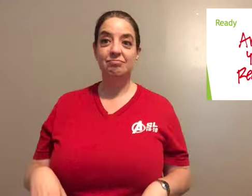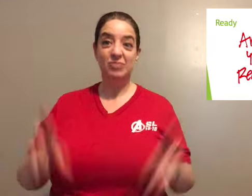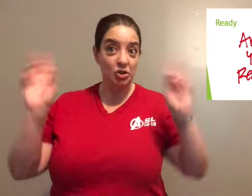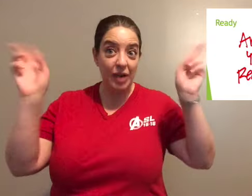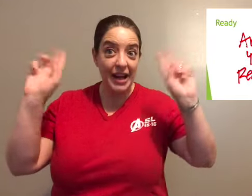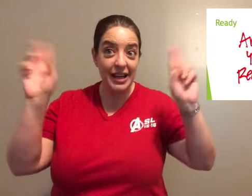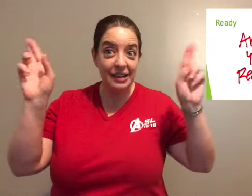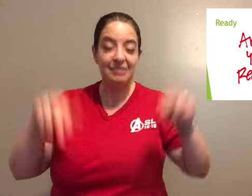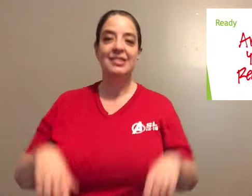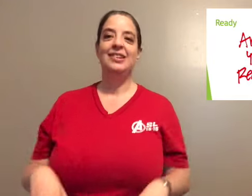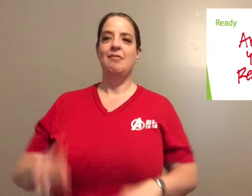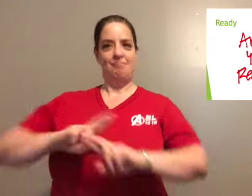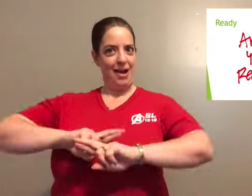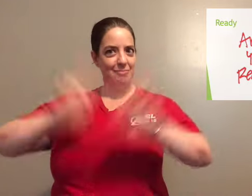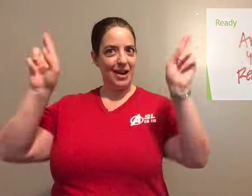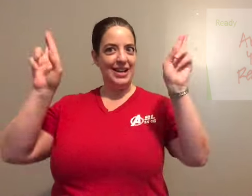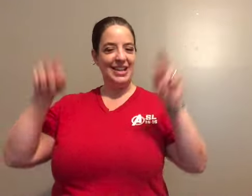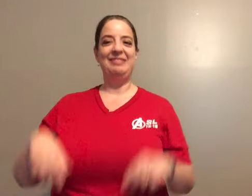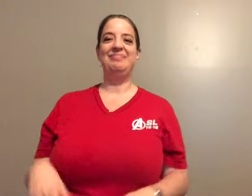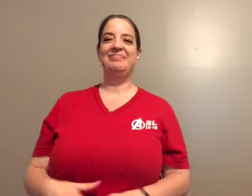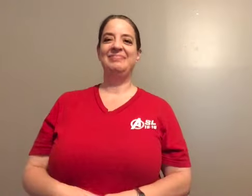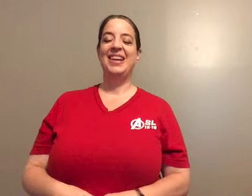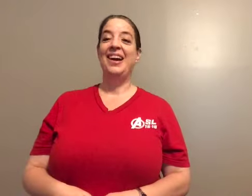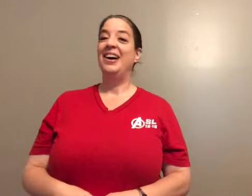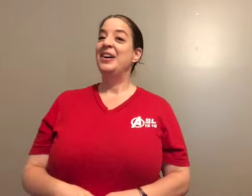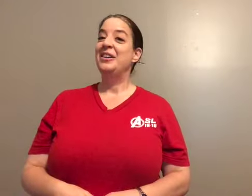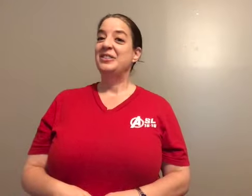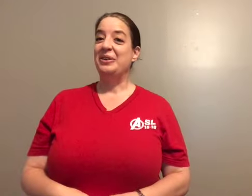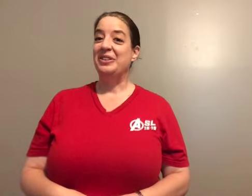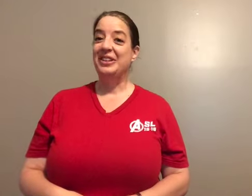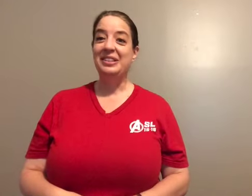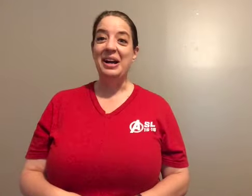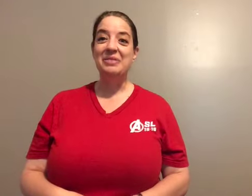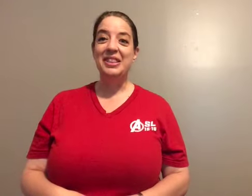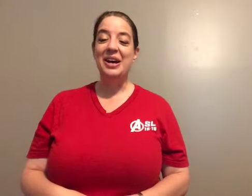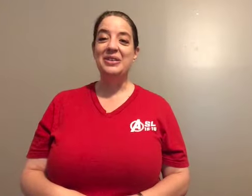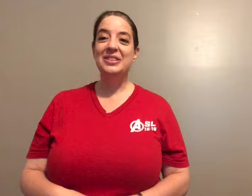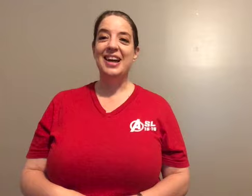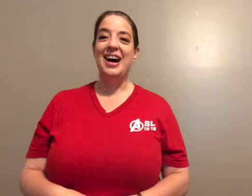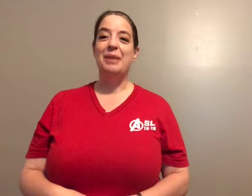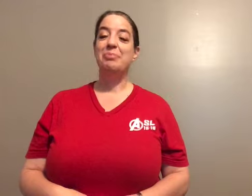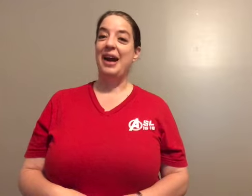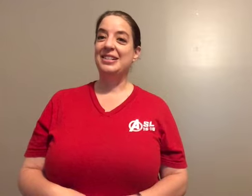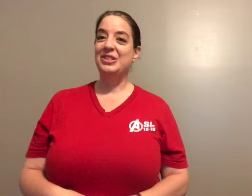You ready? I'm ready. So good luck with those.